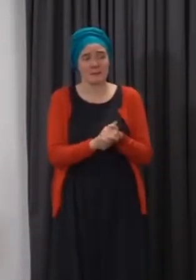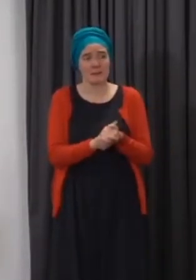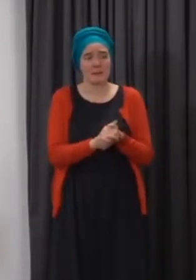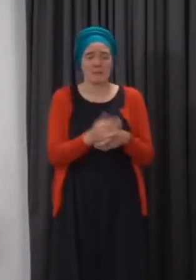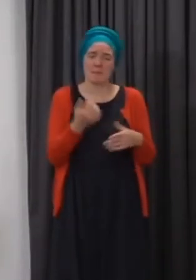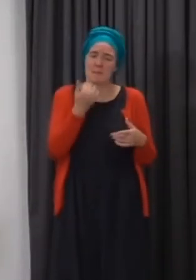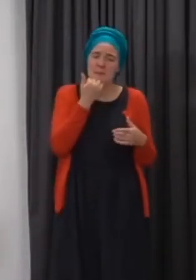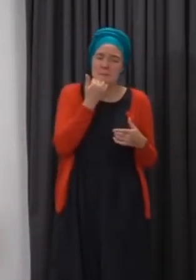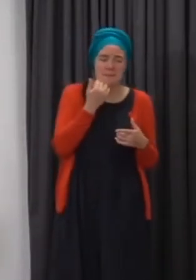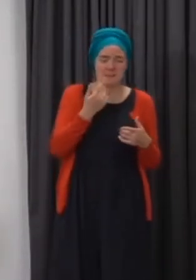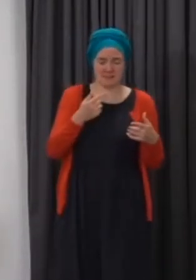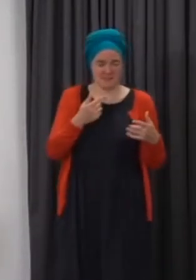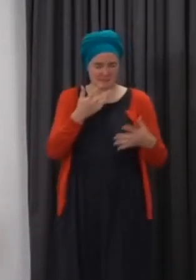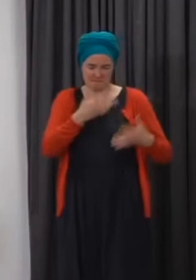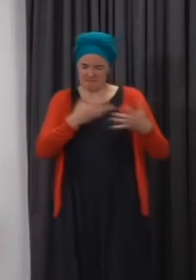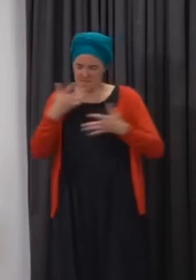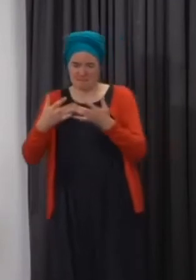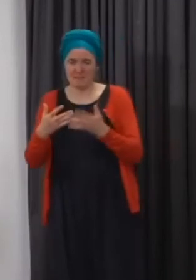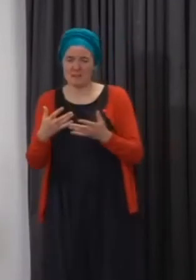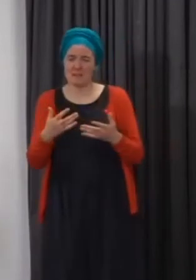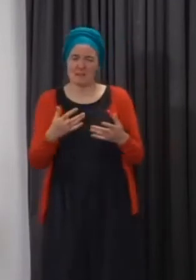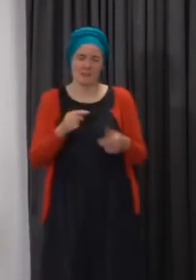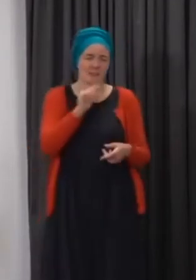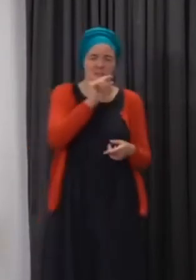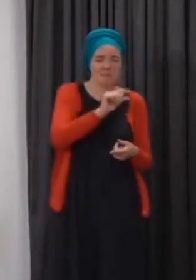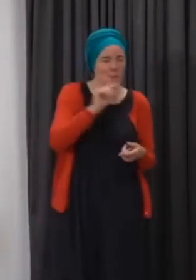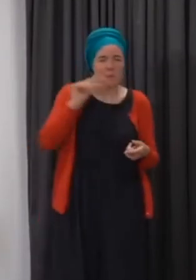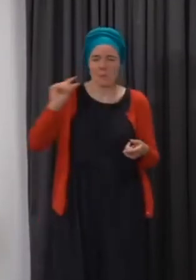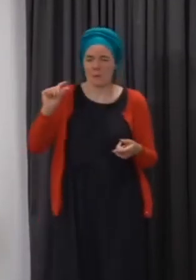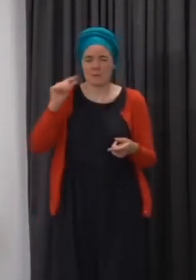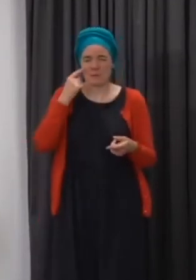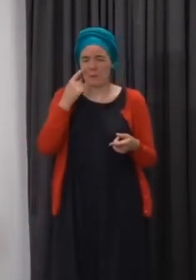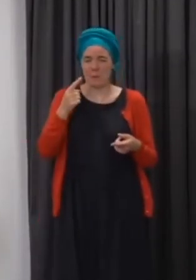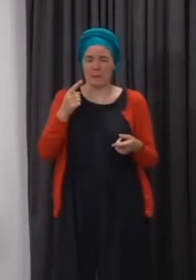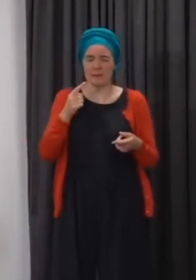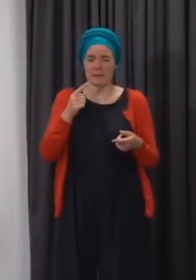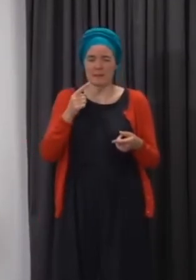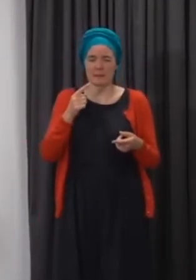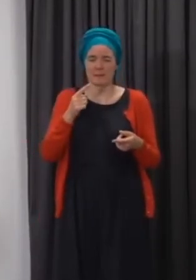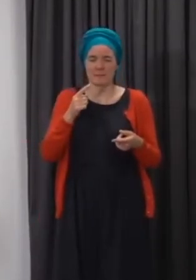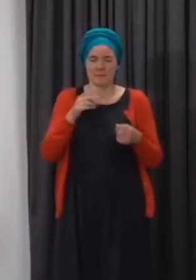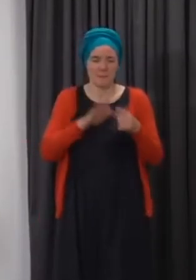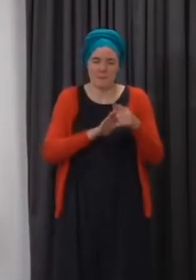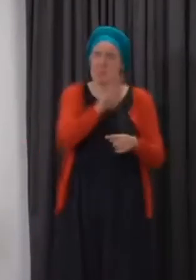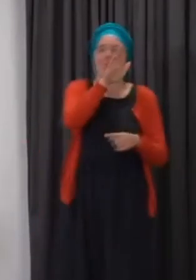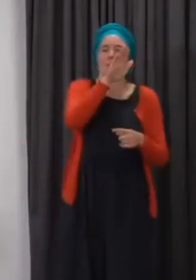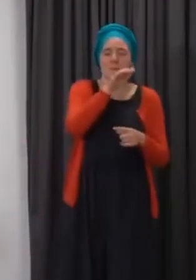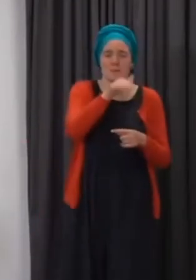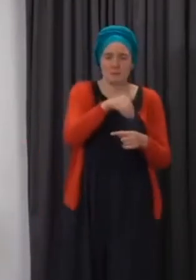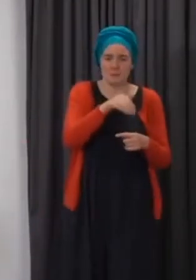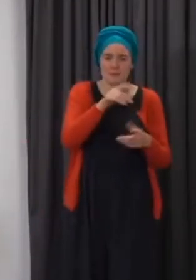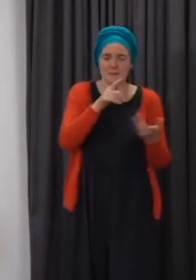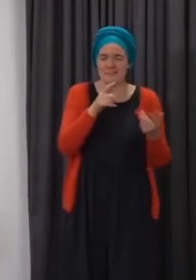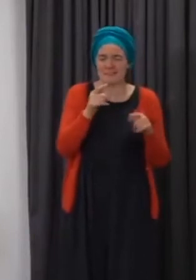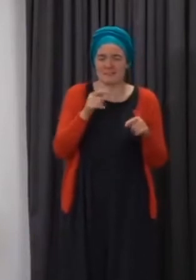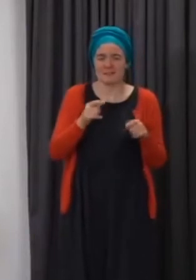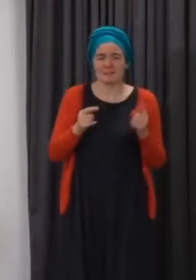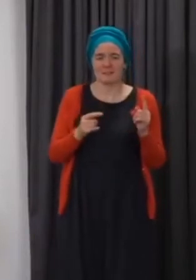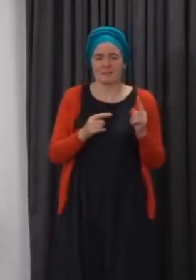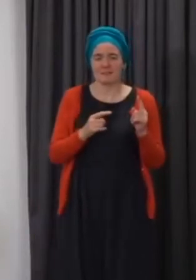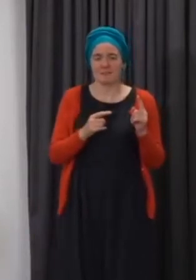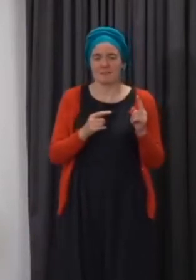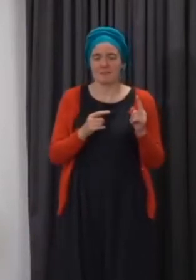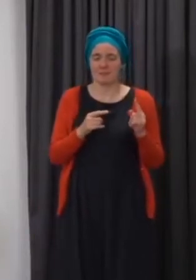small, Mark, that probably I don't see them as spikes as such. I think they would have been very small numbers, perhaps slightly noticeable given